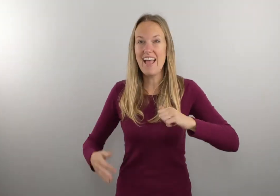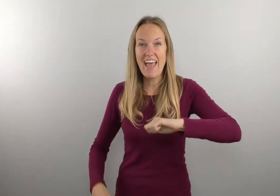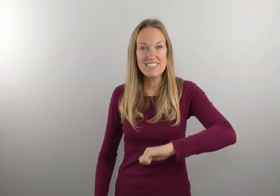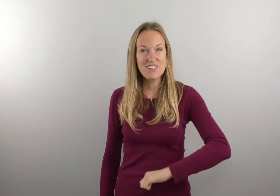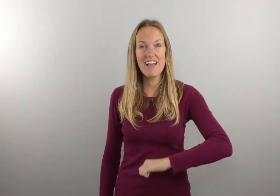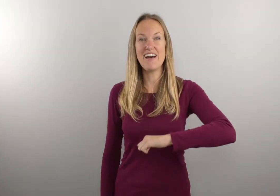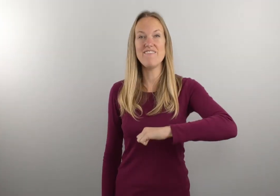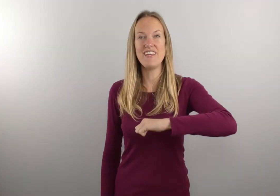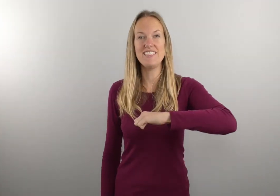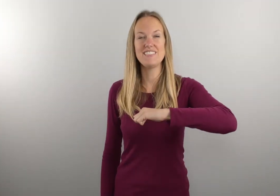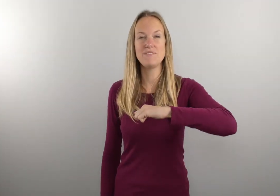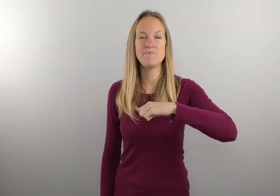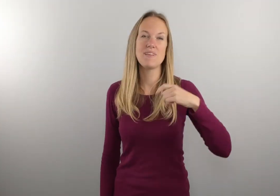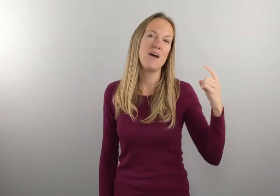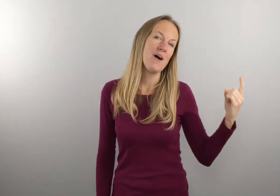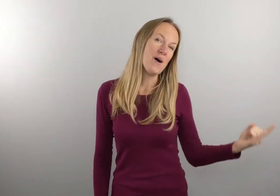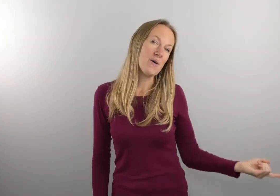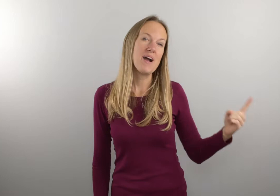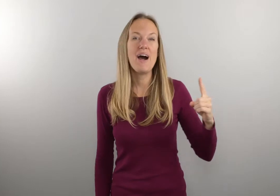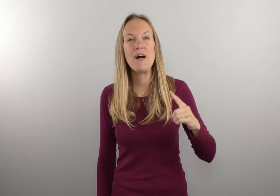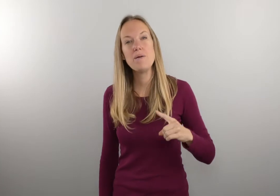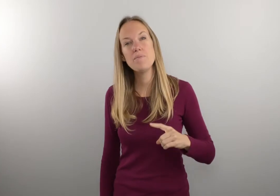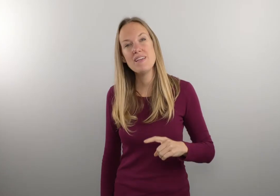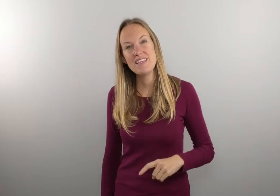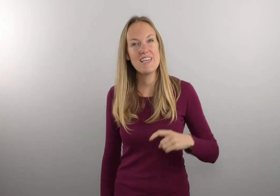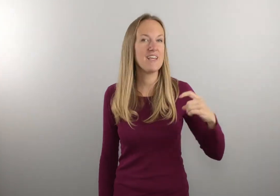and triumphant. O come ye,